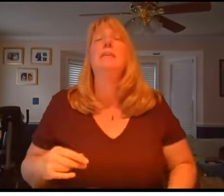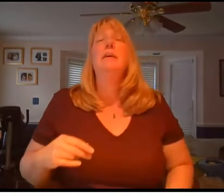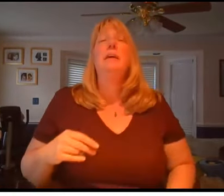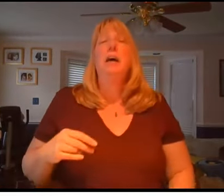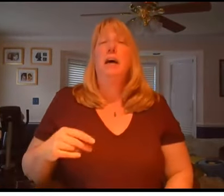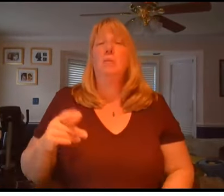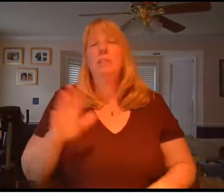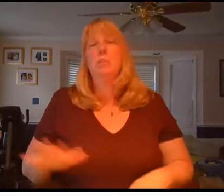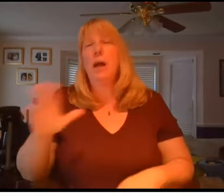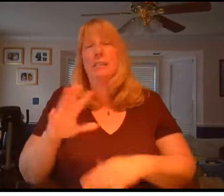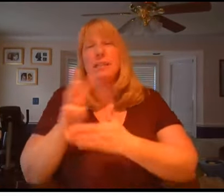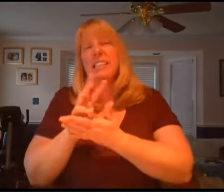On the boat ride back,